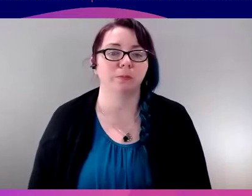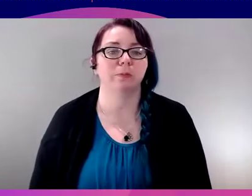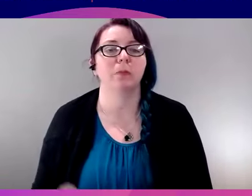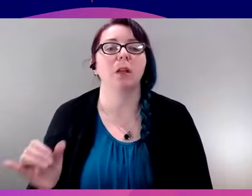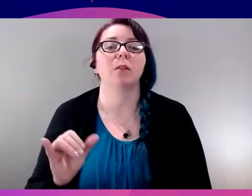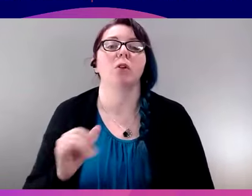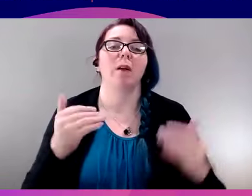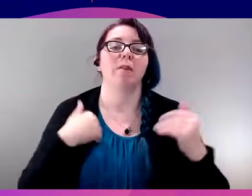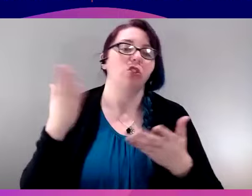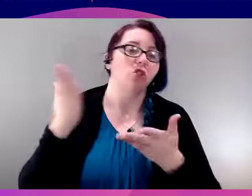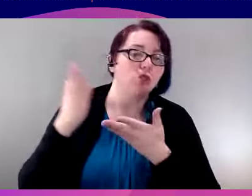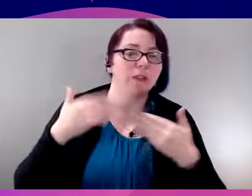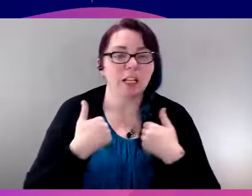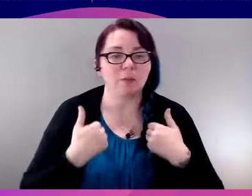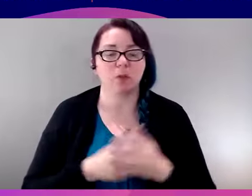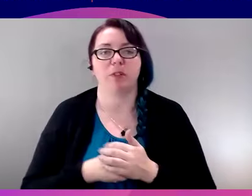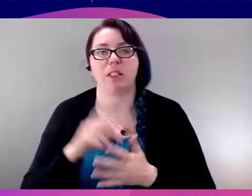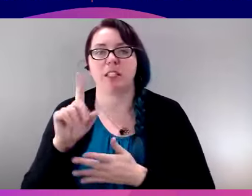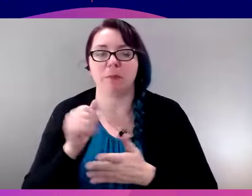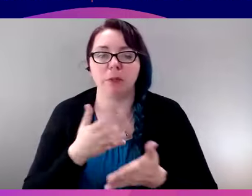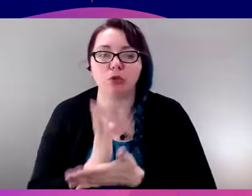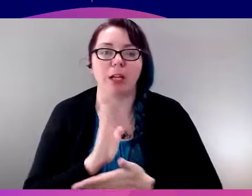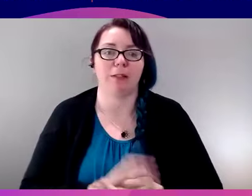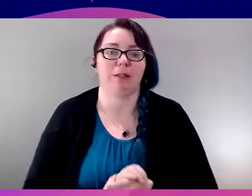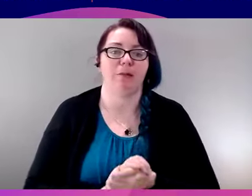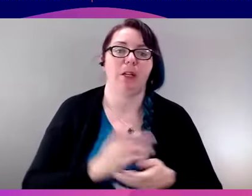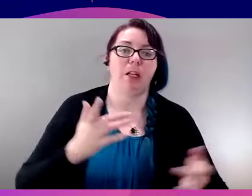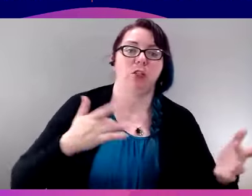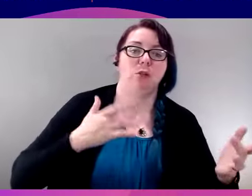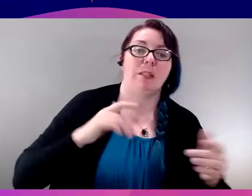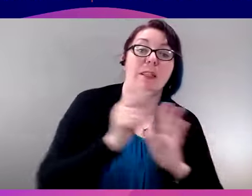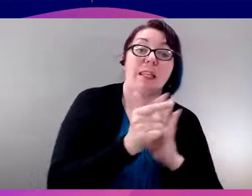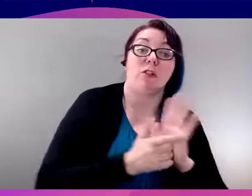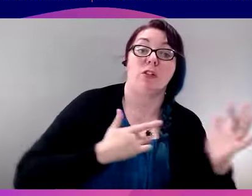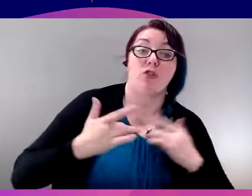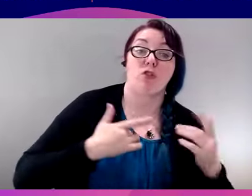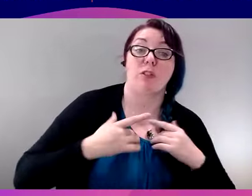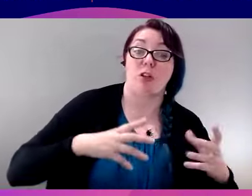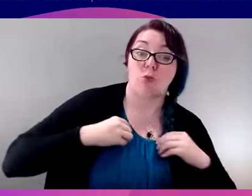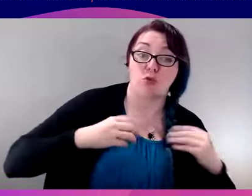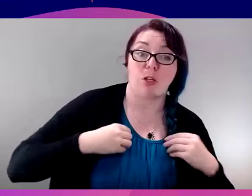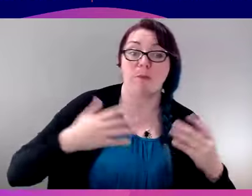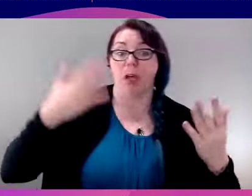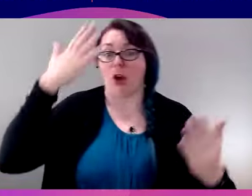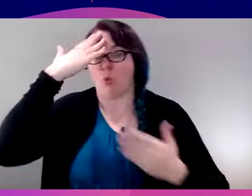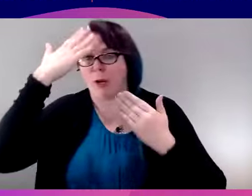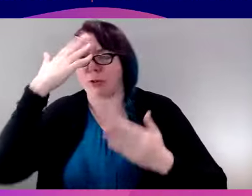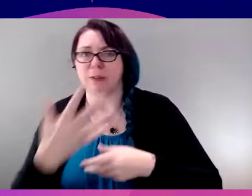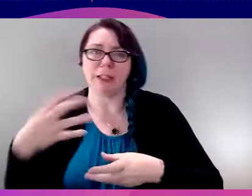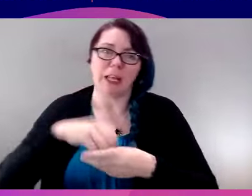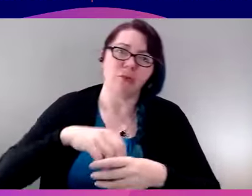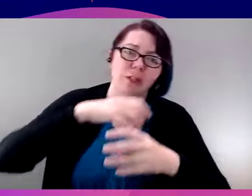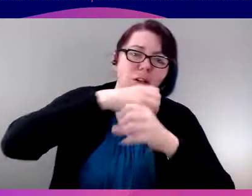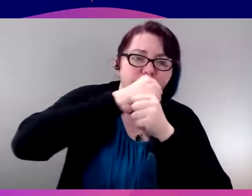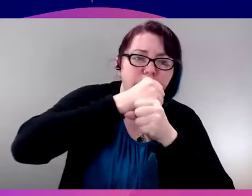and confidentiality, self-care, compassion, fatigue, and setting boundaries, supporting Indigenous survivors and communities,